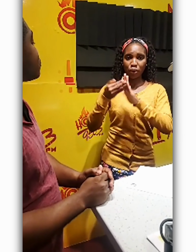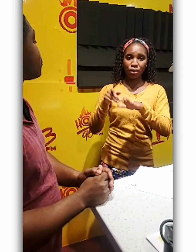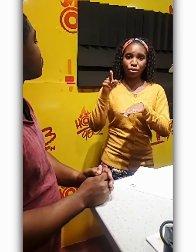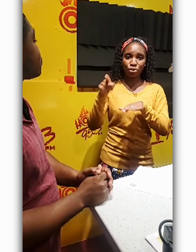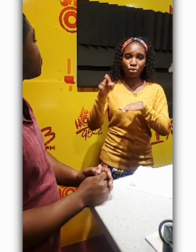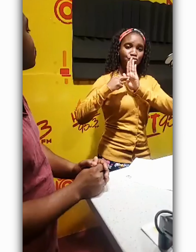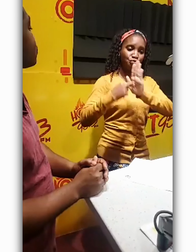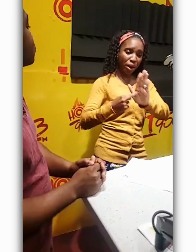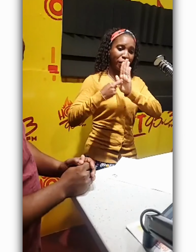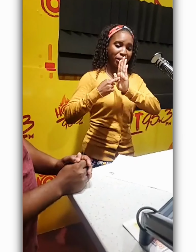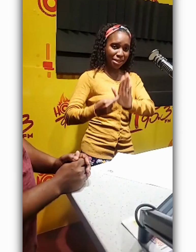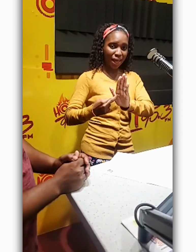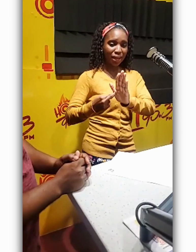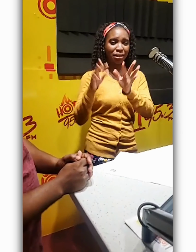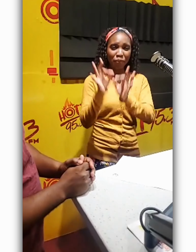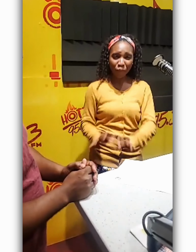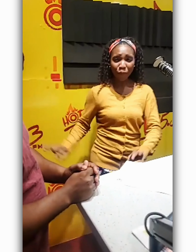why? After this.